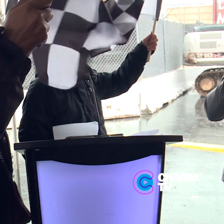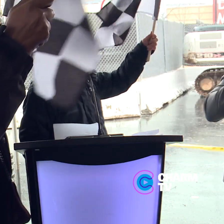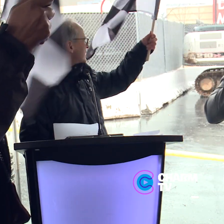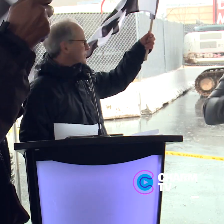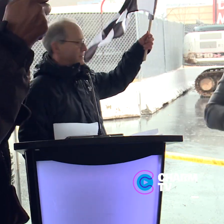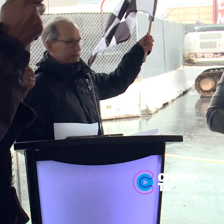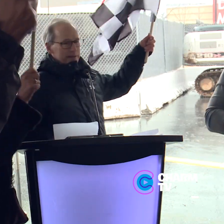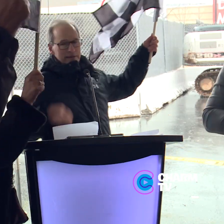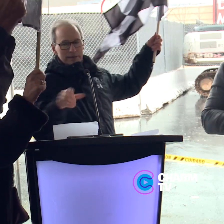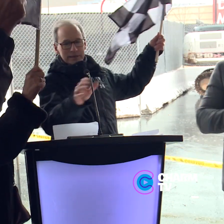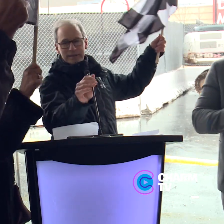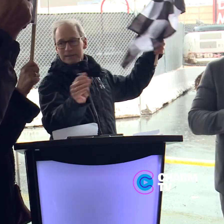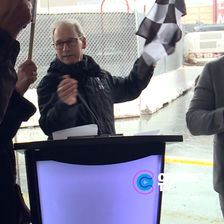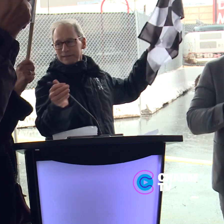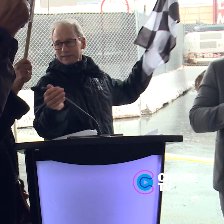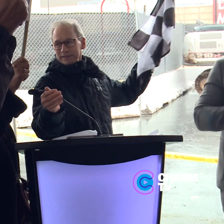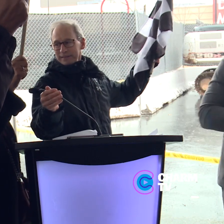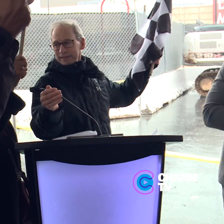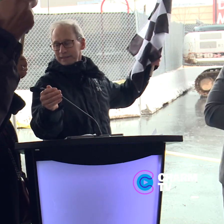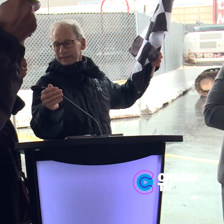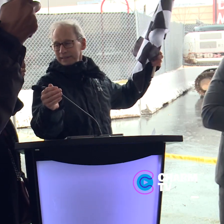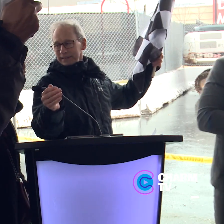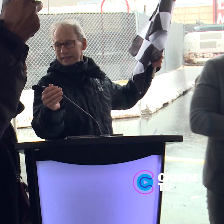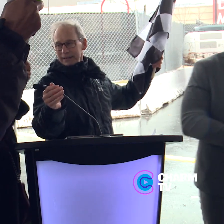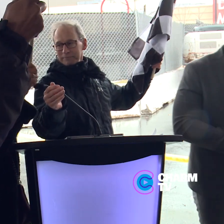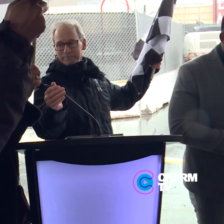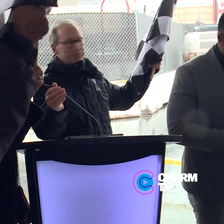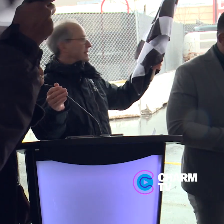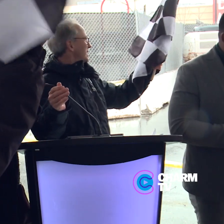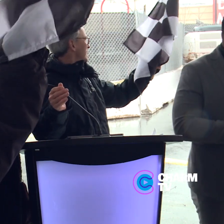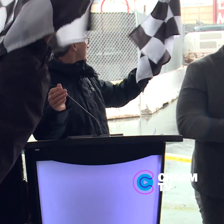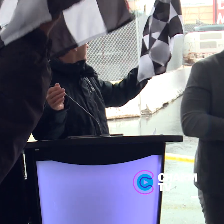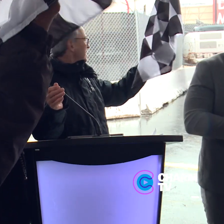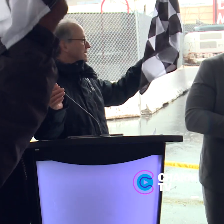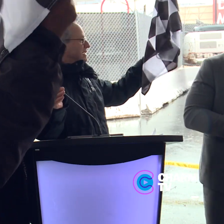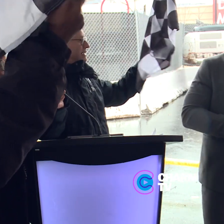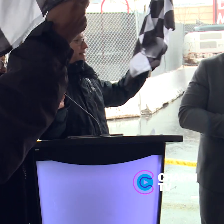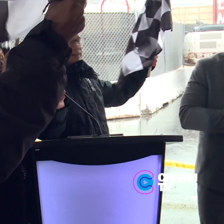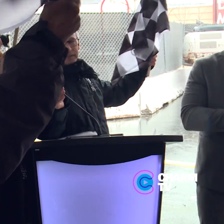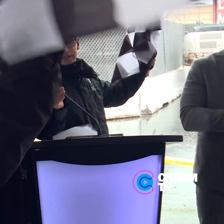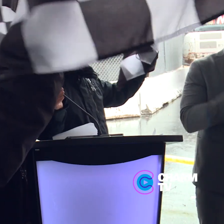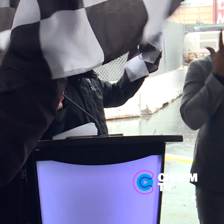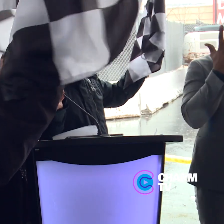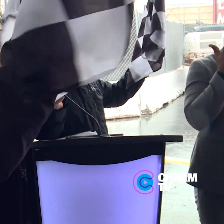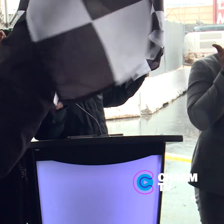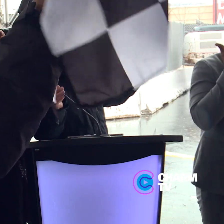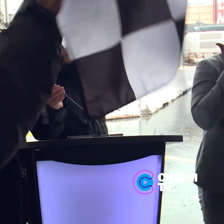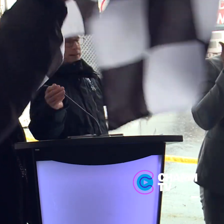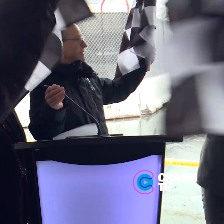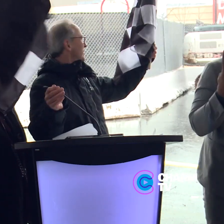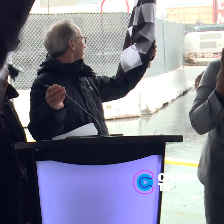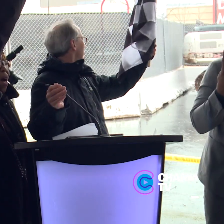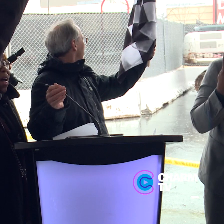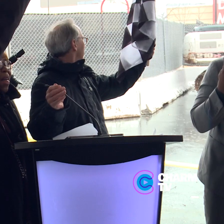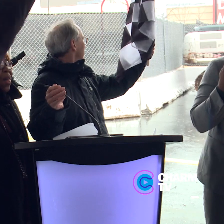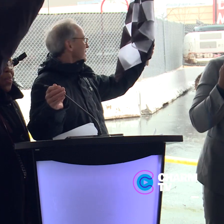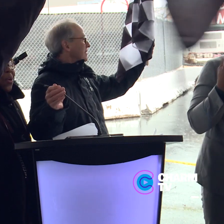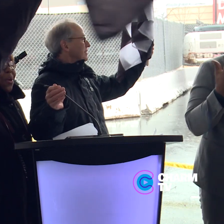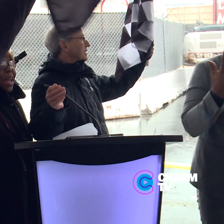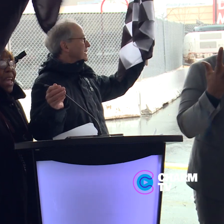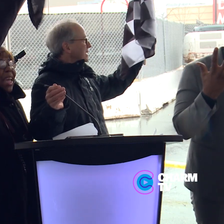we ready over there, Kirk? Ready? Is he ready? Yep. All right. 5,